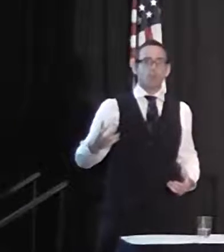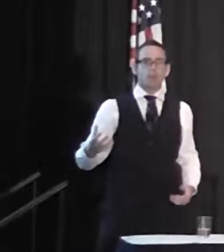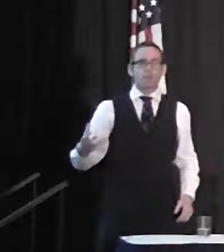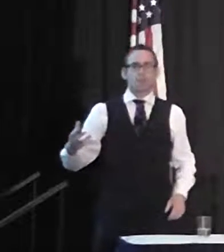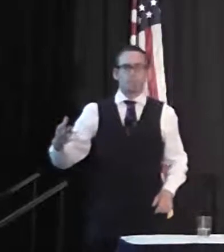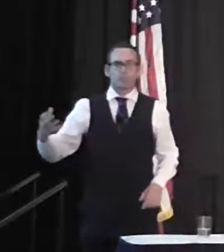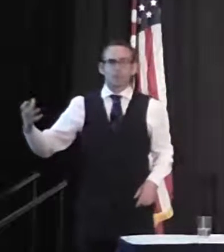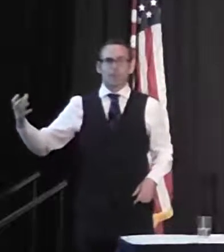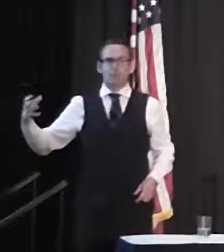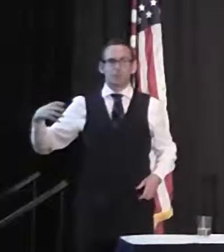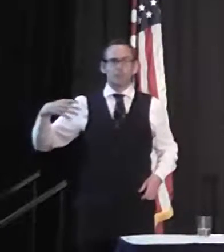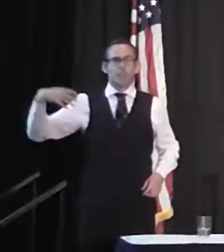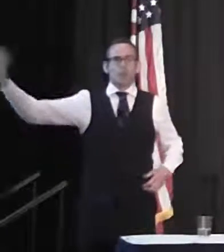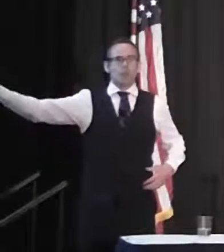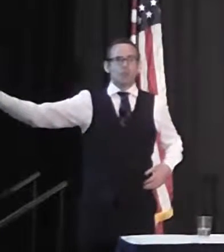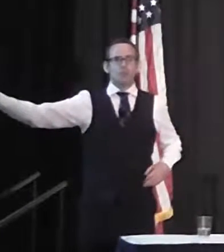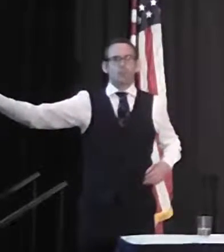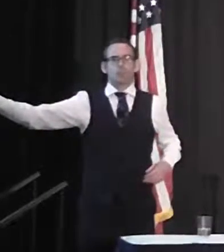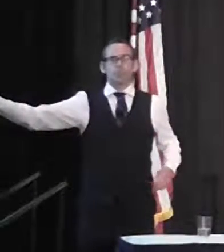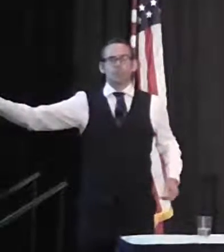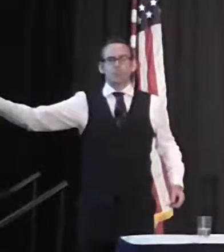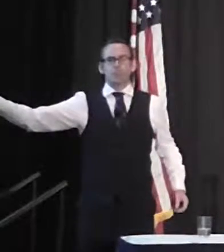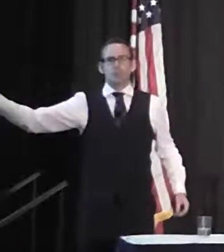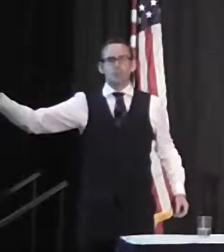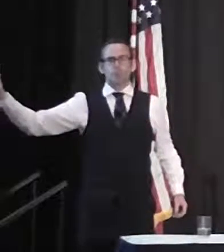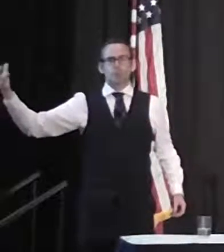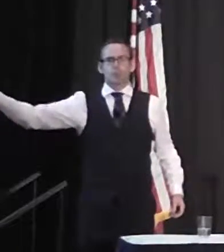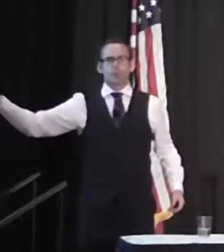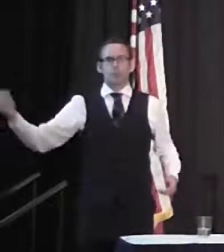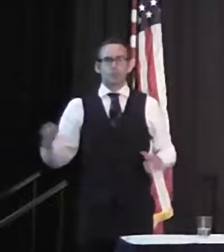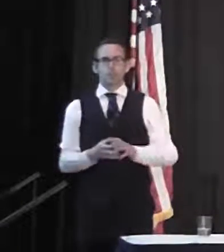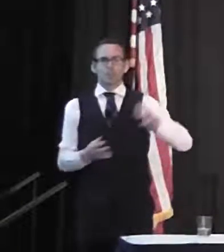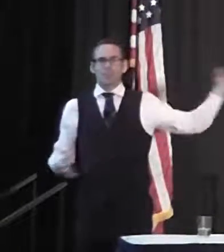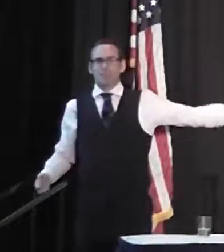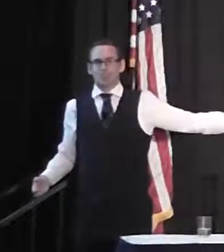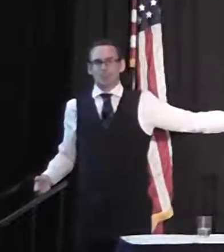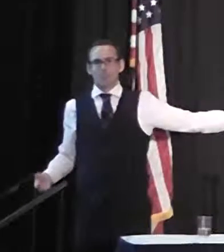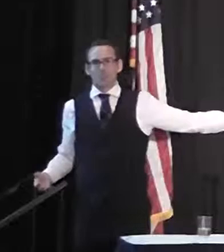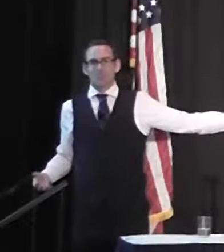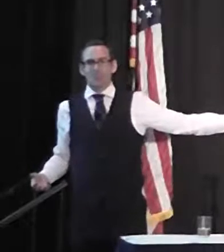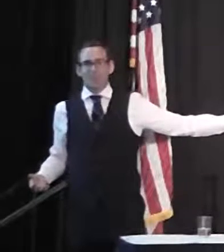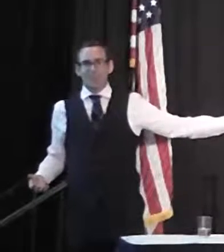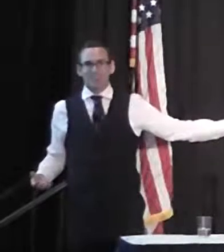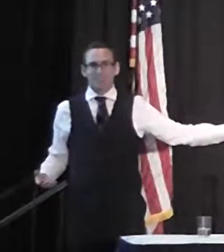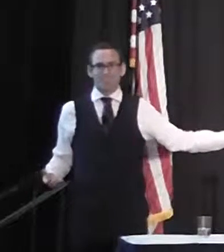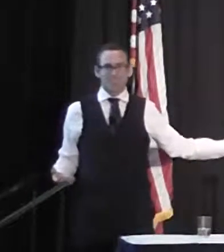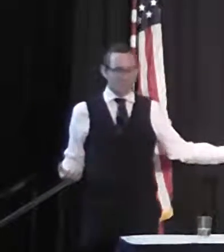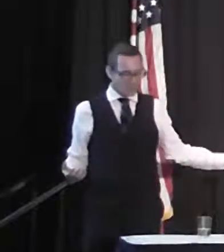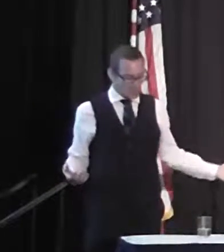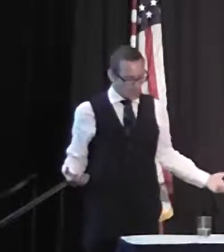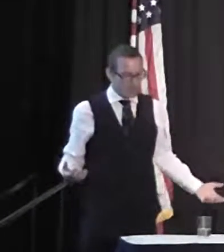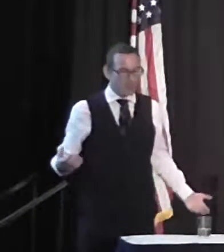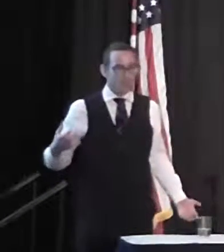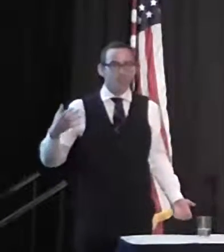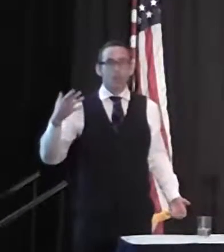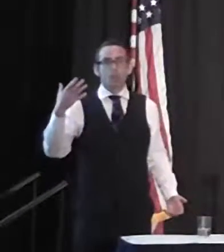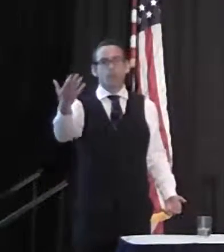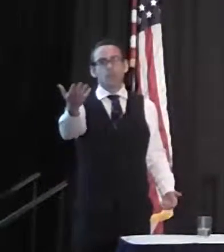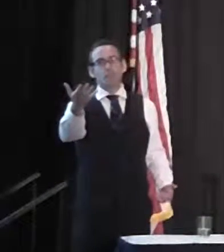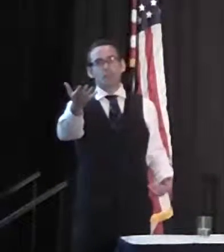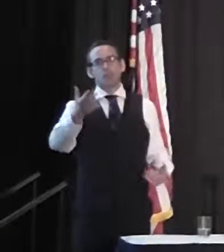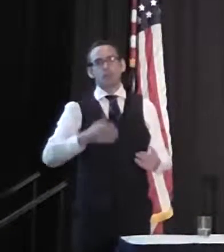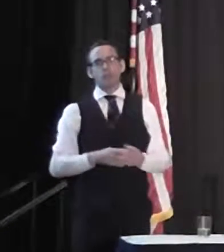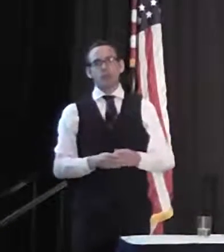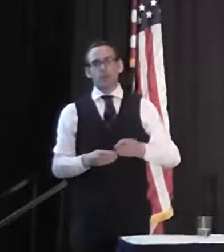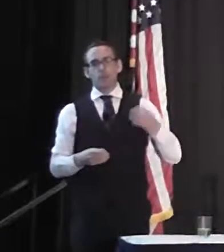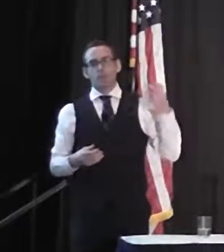subsidies elsewhere in terms of, like, you'll see New Jersey using more solar than Texas, something like that, which seems a little bit crazy. But